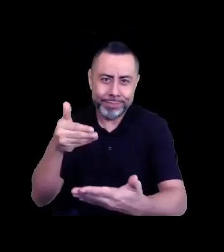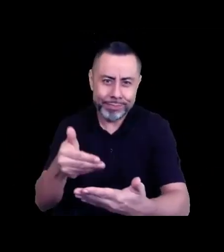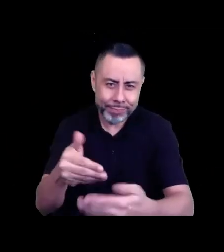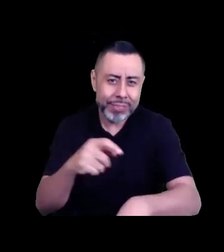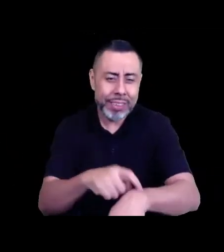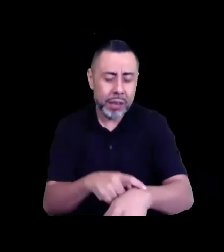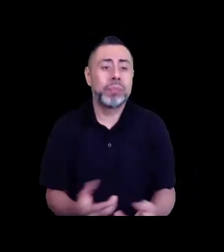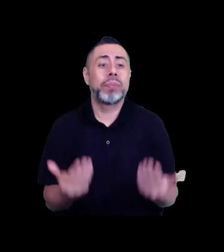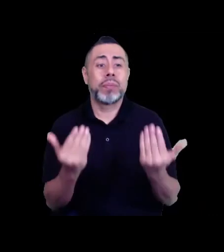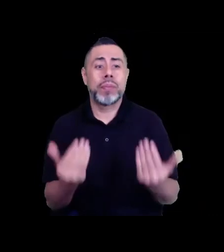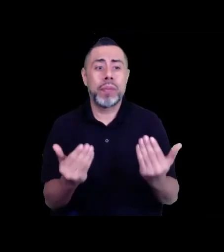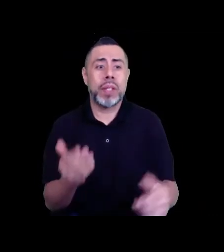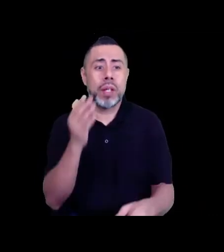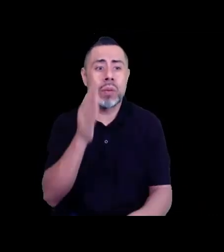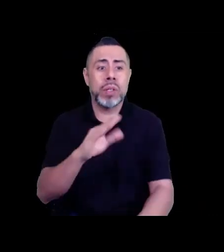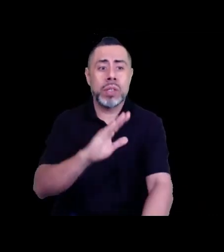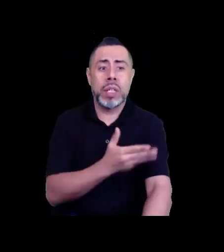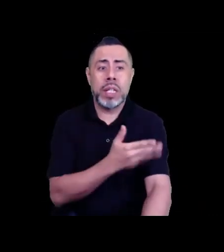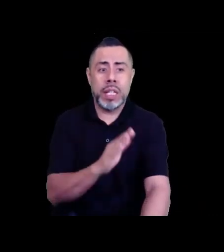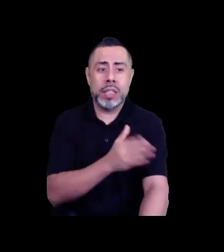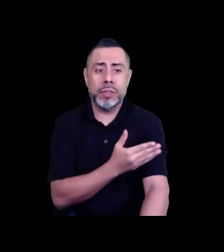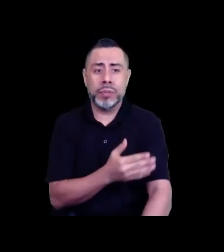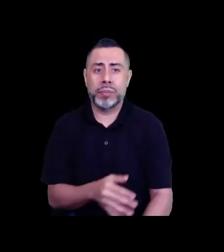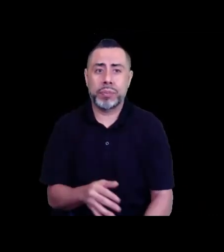that I sang at that meeting.